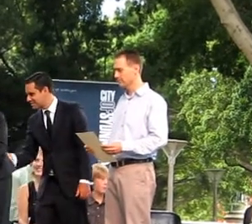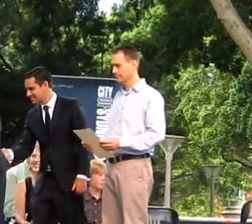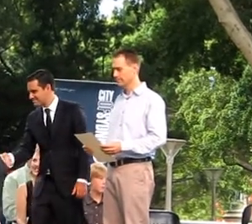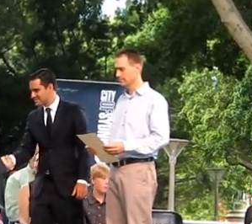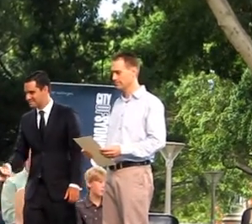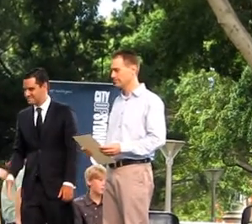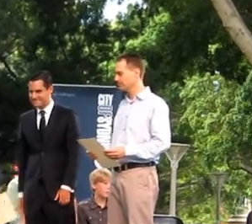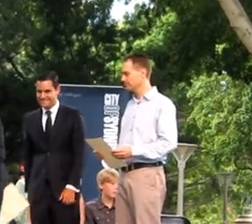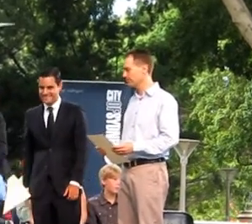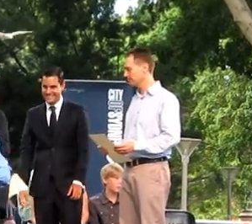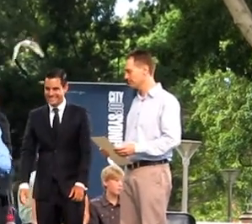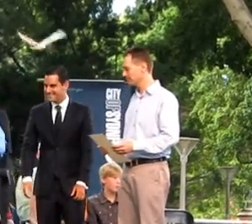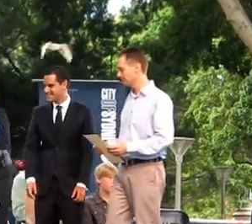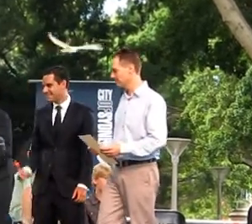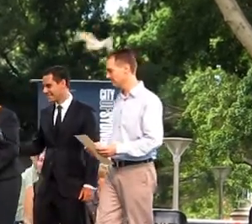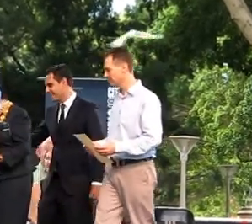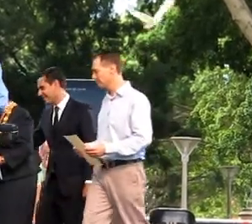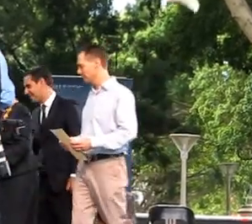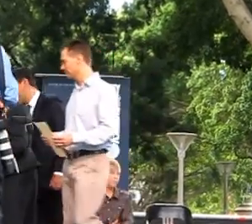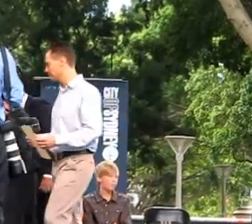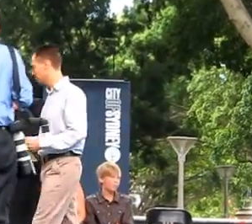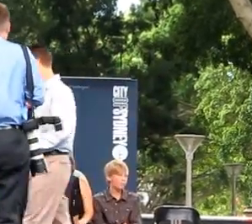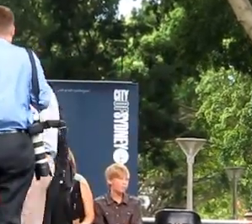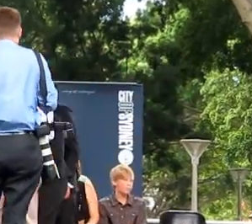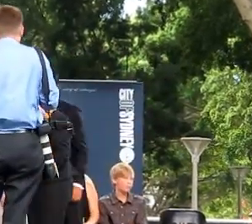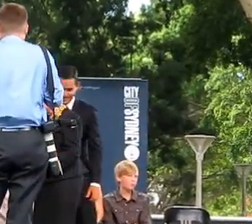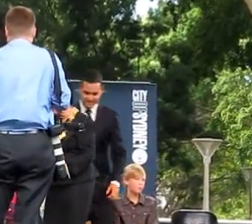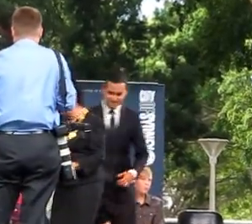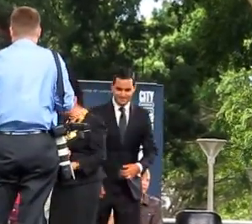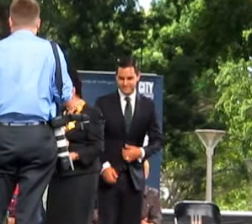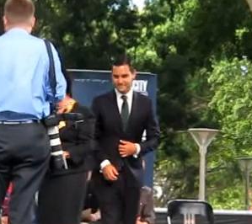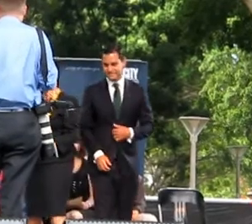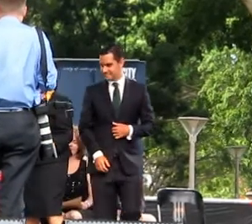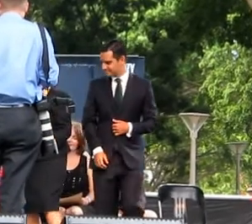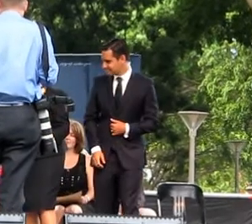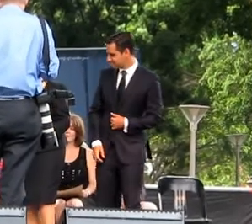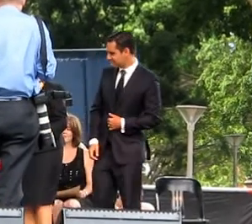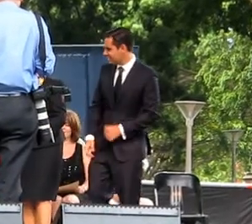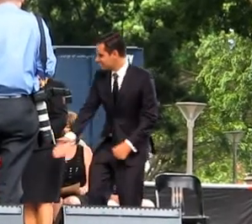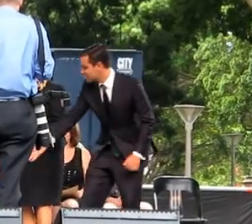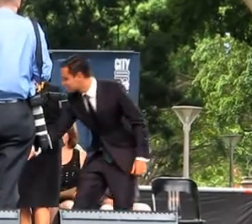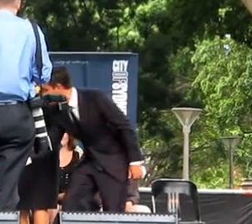physical security is not a daily concern and where they can happily grow old.